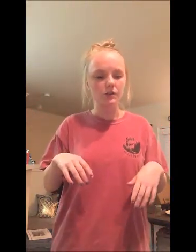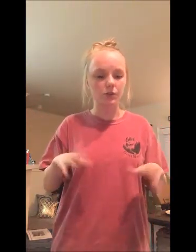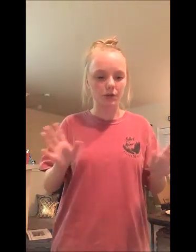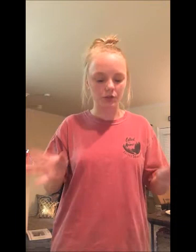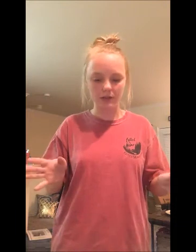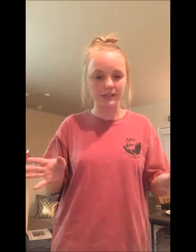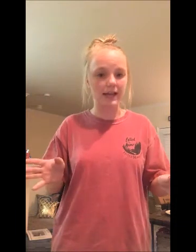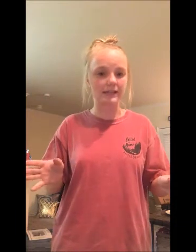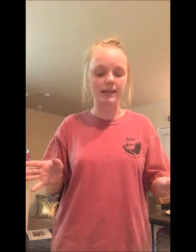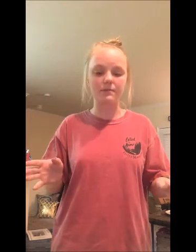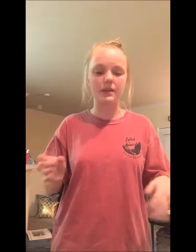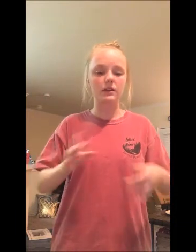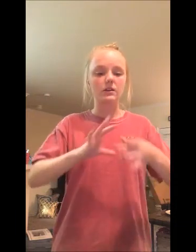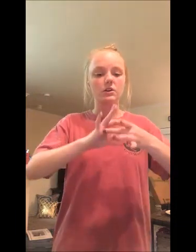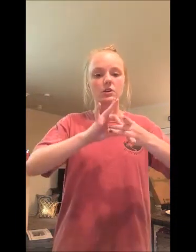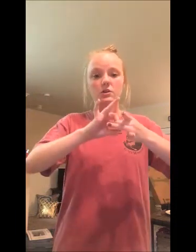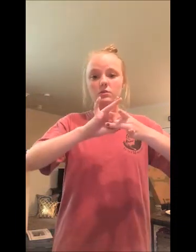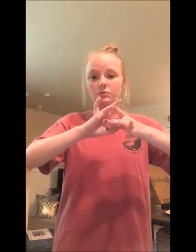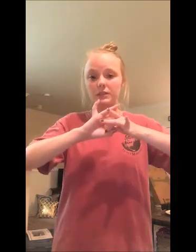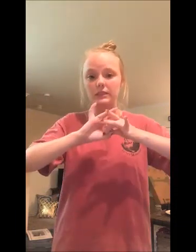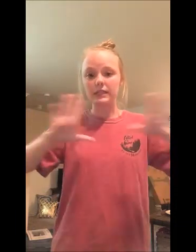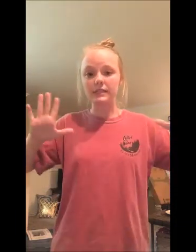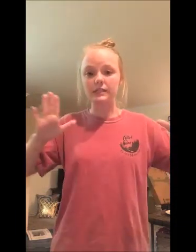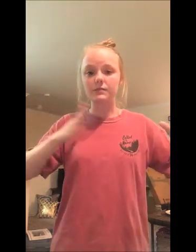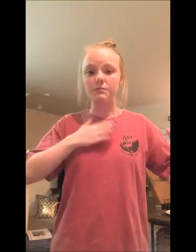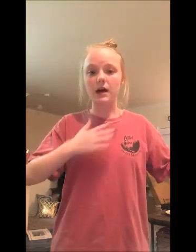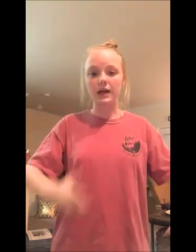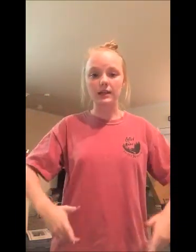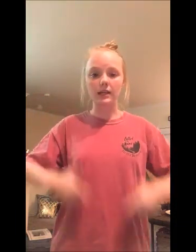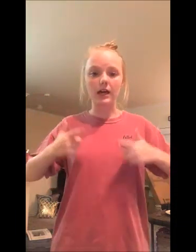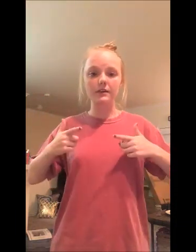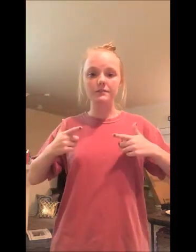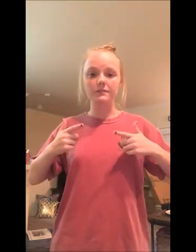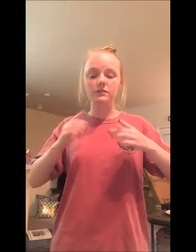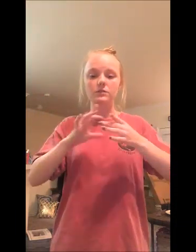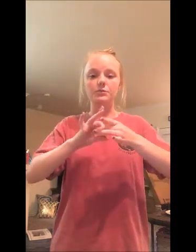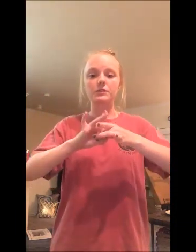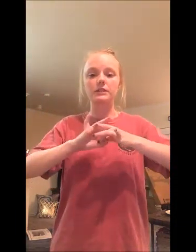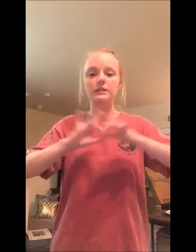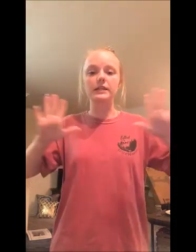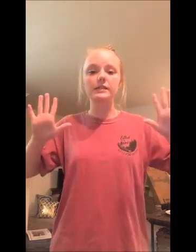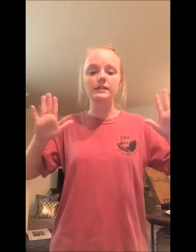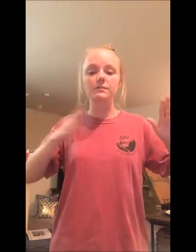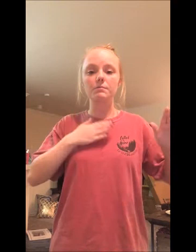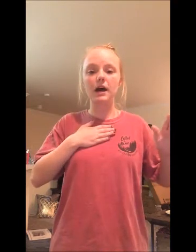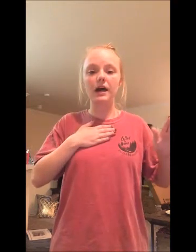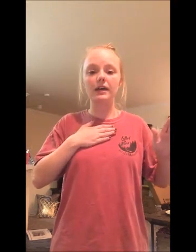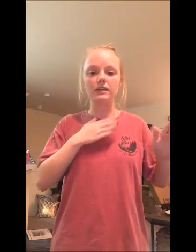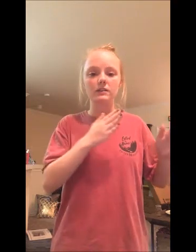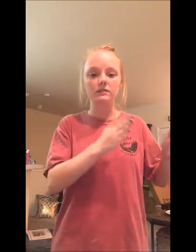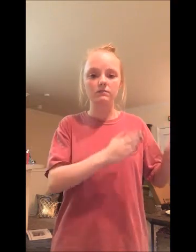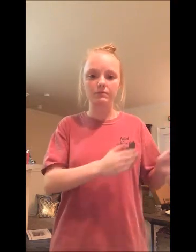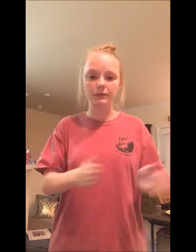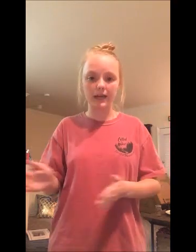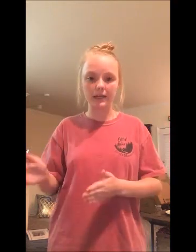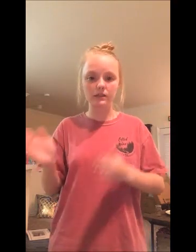So we're going to do the exact same thing. Release my life, release my